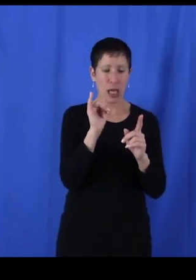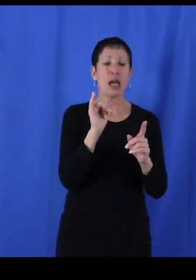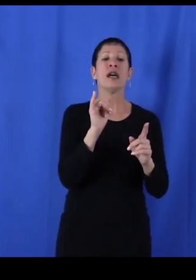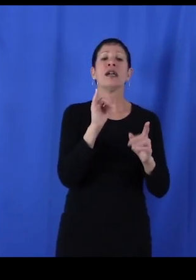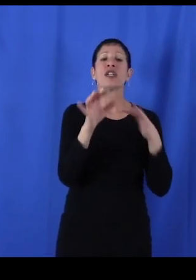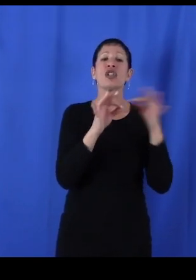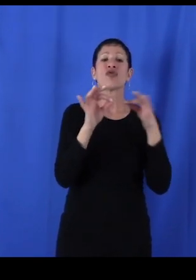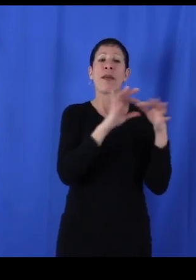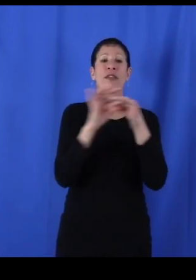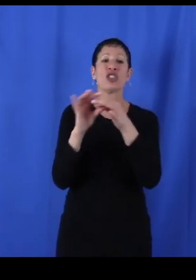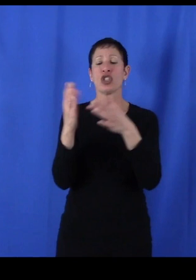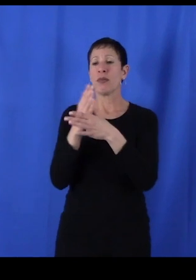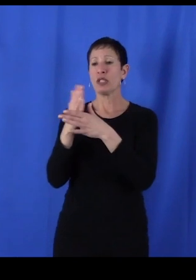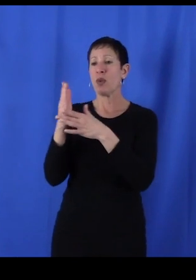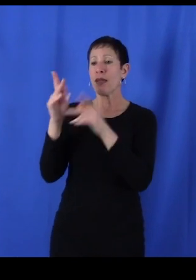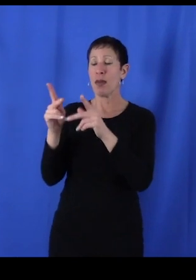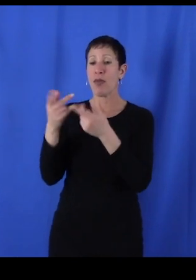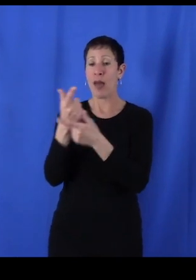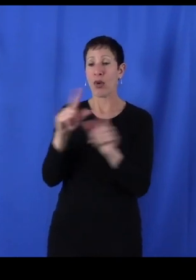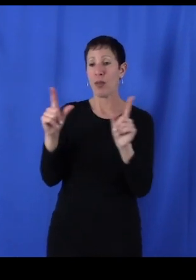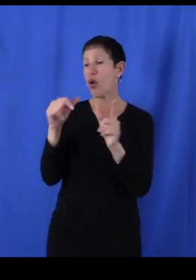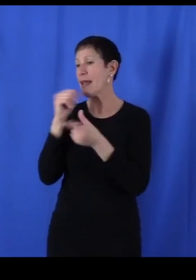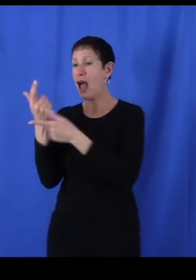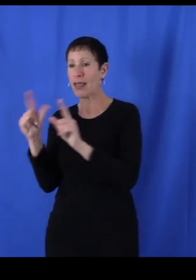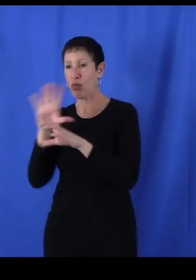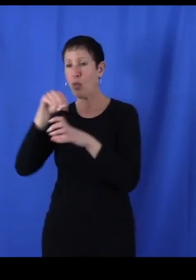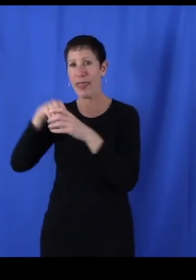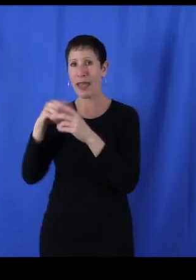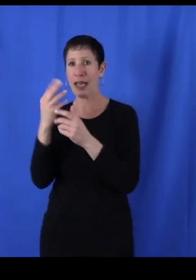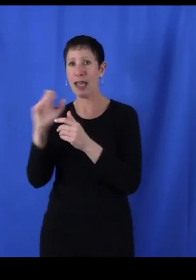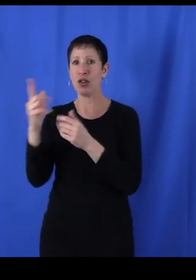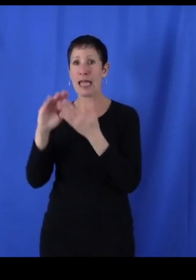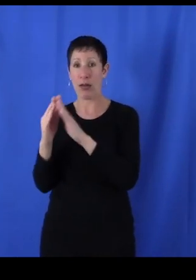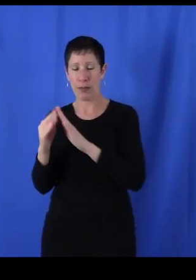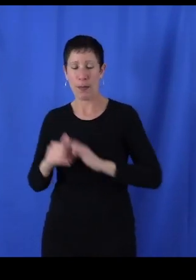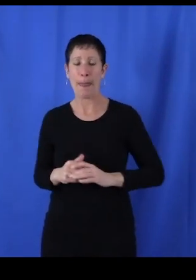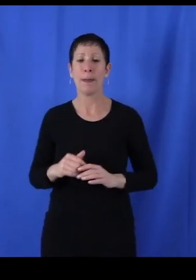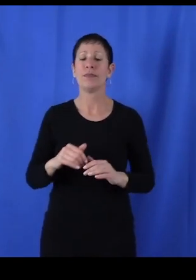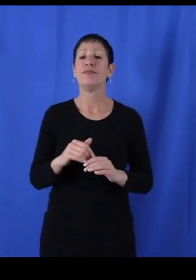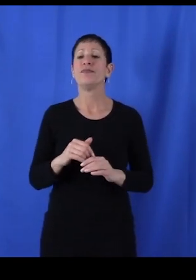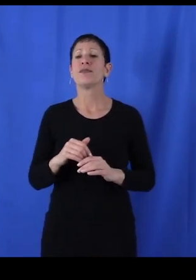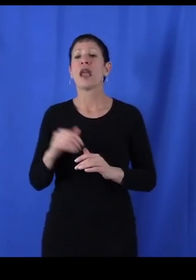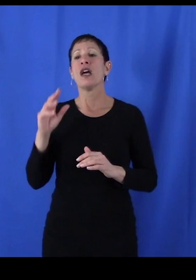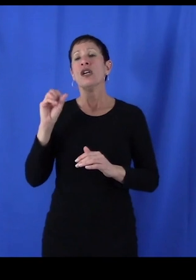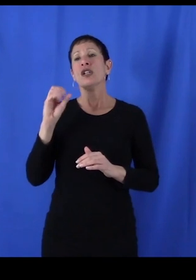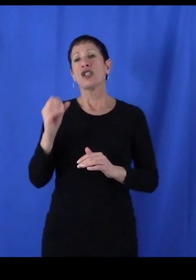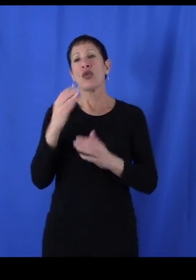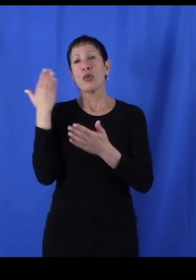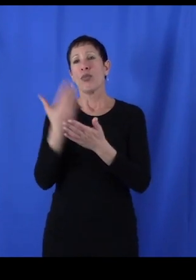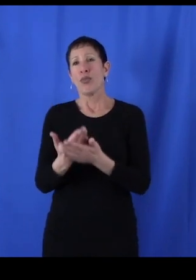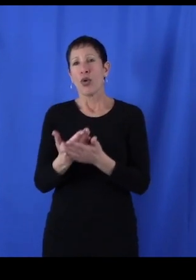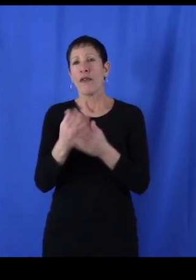white illiberals living in Hilltown, right? So to prove the existence of value homophily,